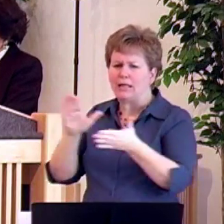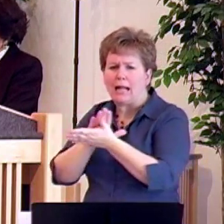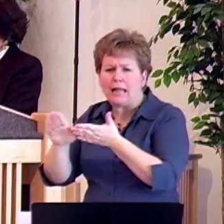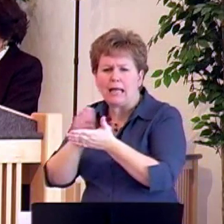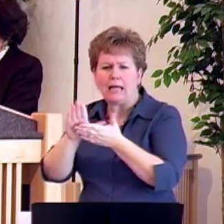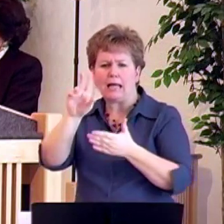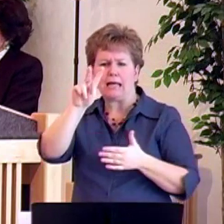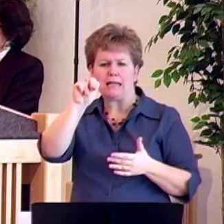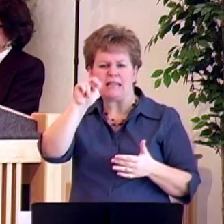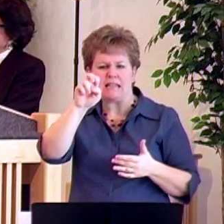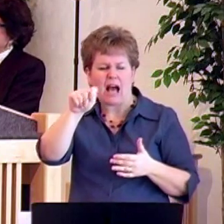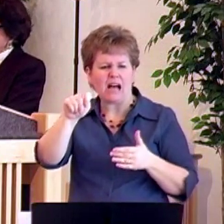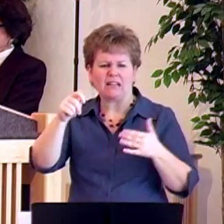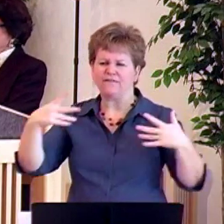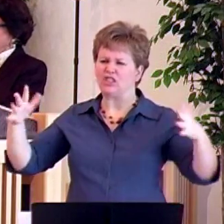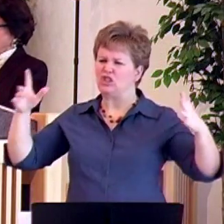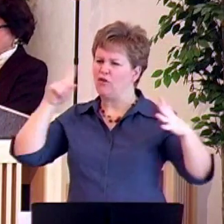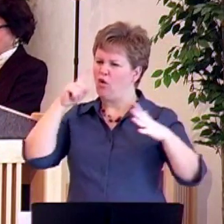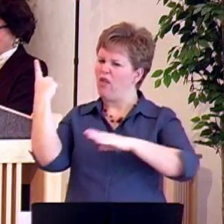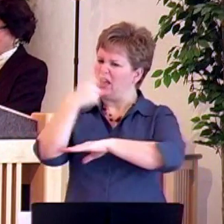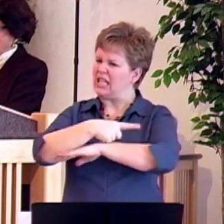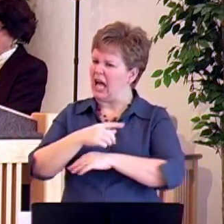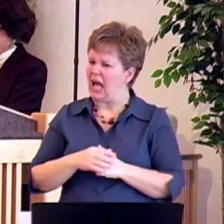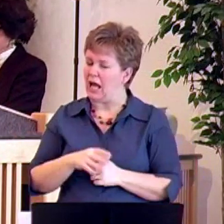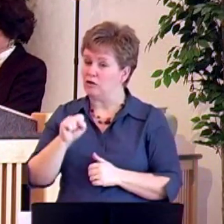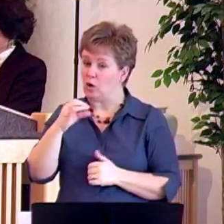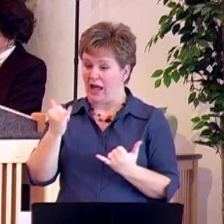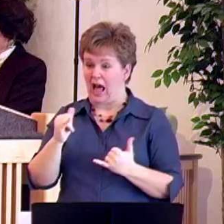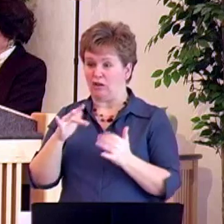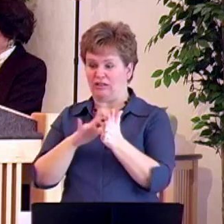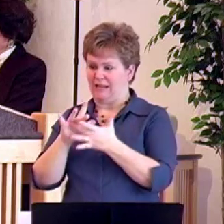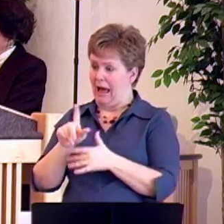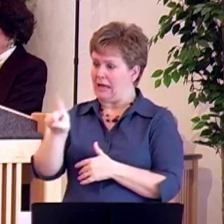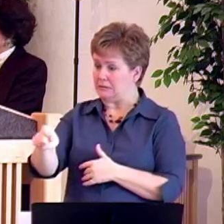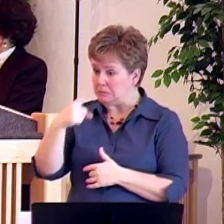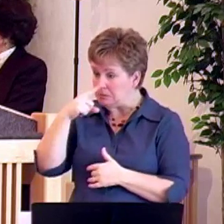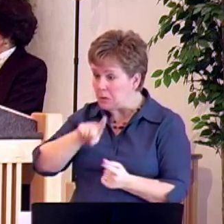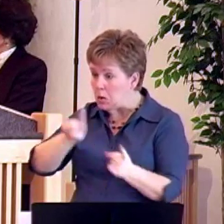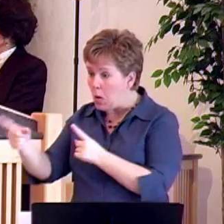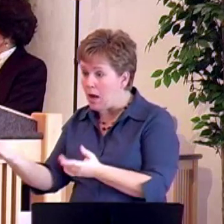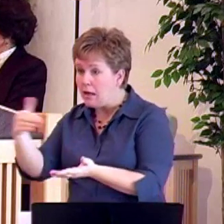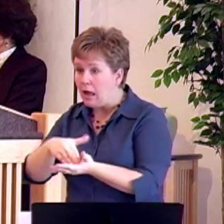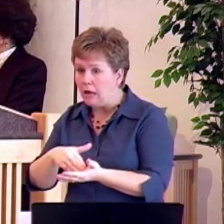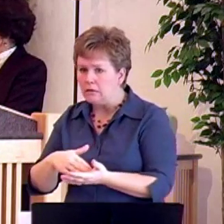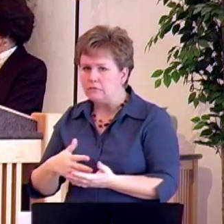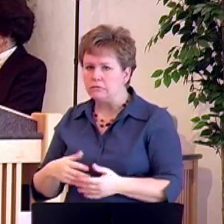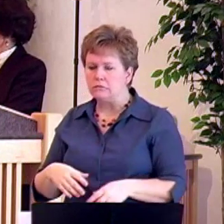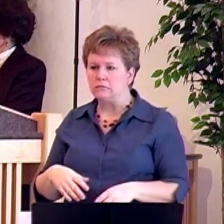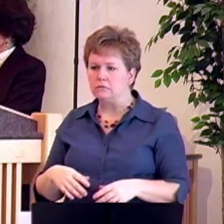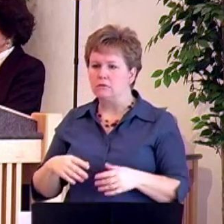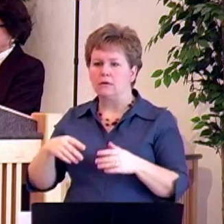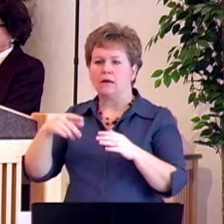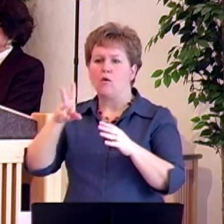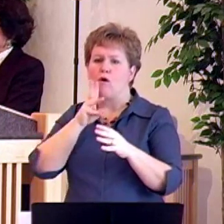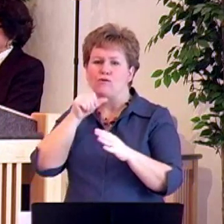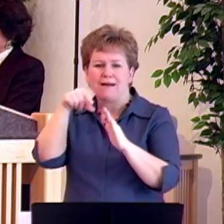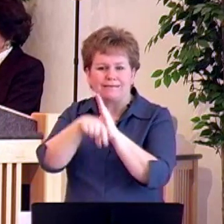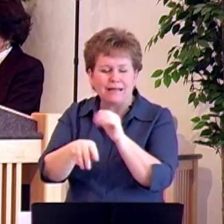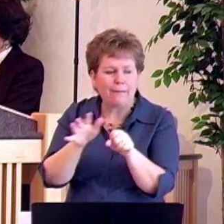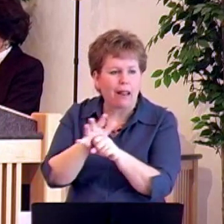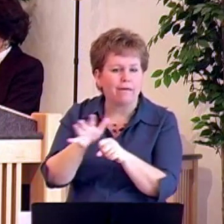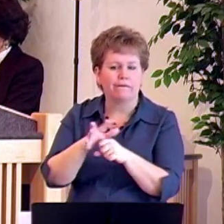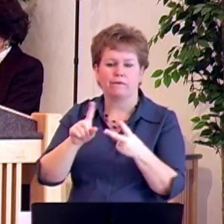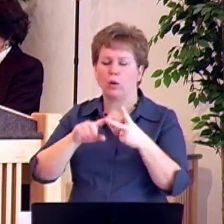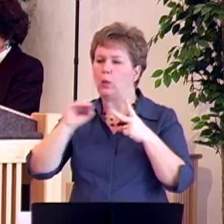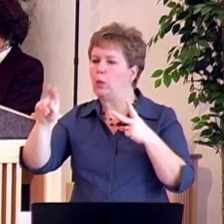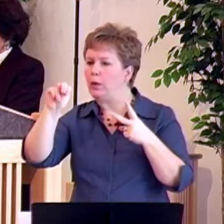already. So the response itself is a miracle. No deep water, no nets out, no